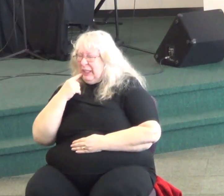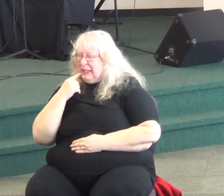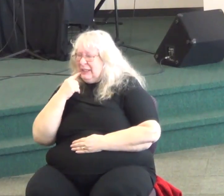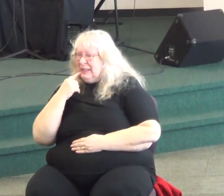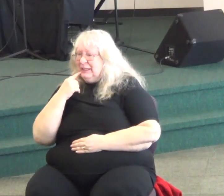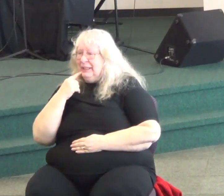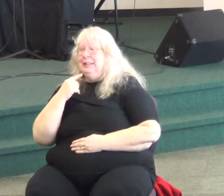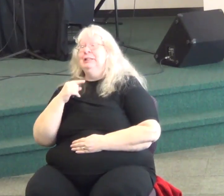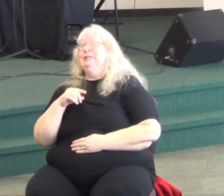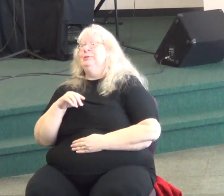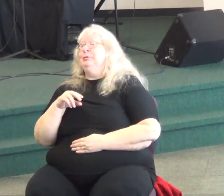Not who I was looking for.